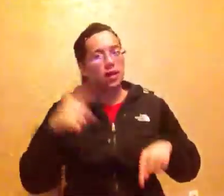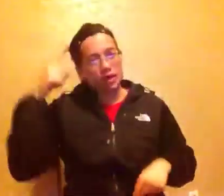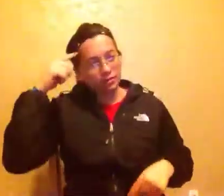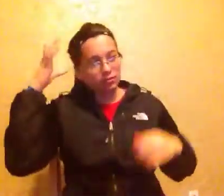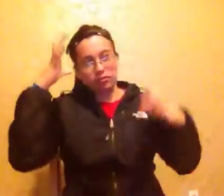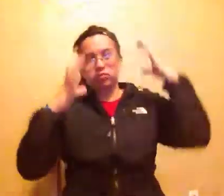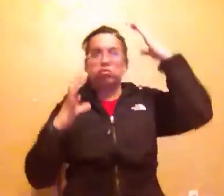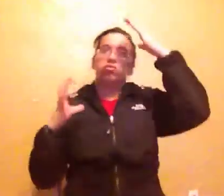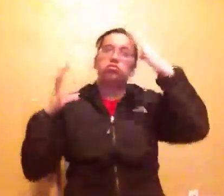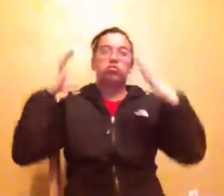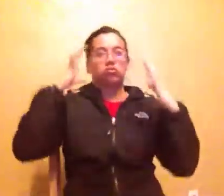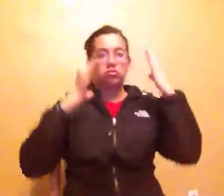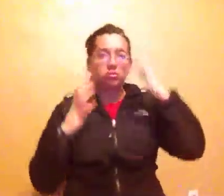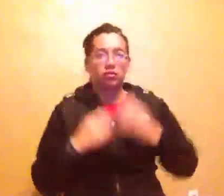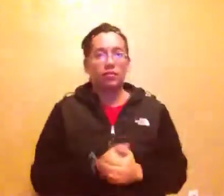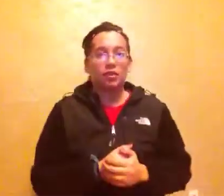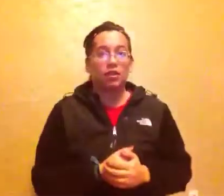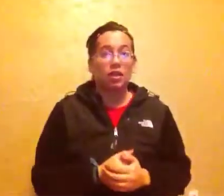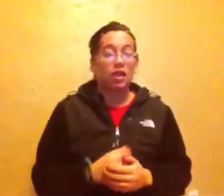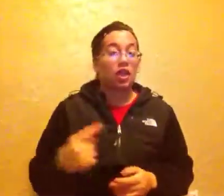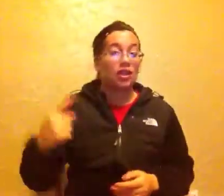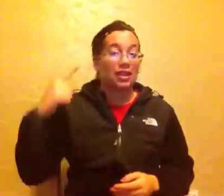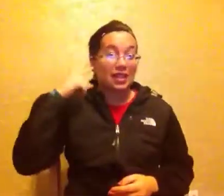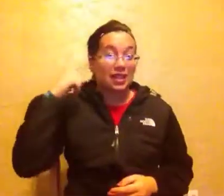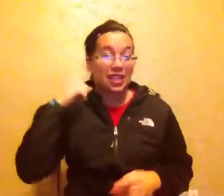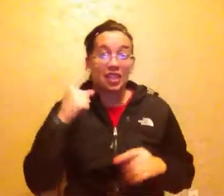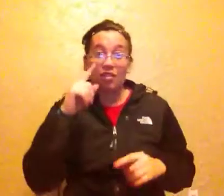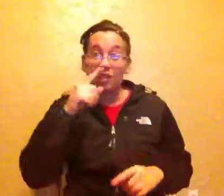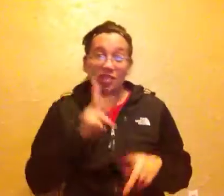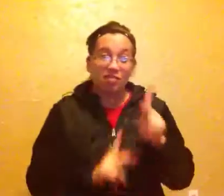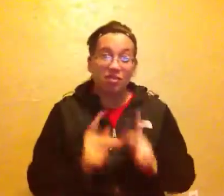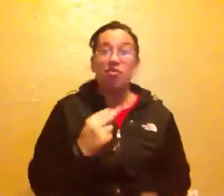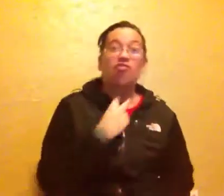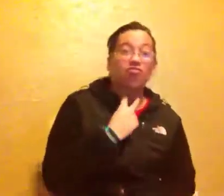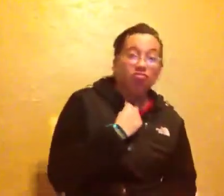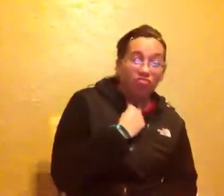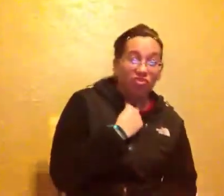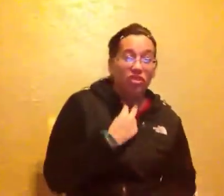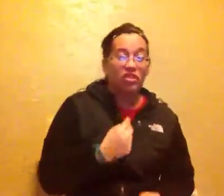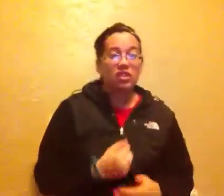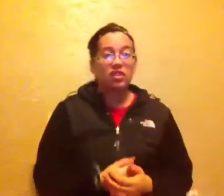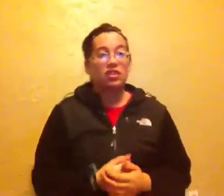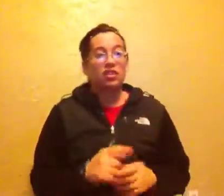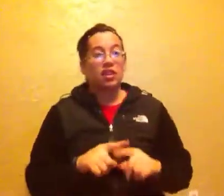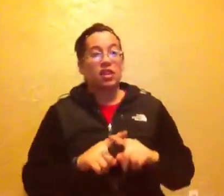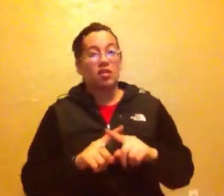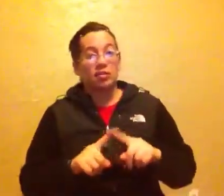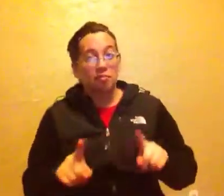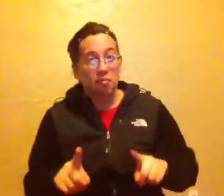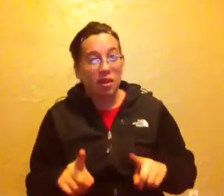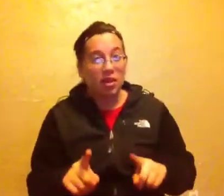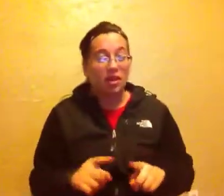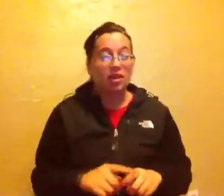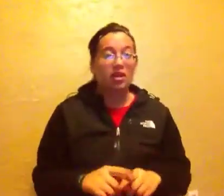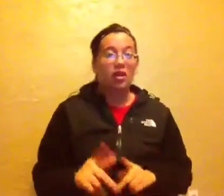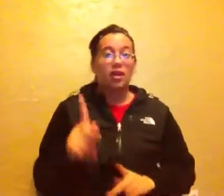hearing voices, and the delusions are often of a persecutory nature, but they're basically any beliefs that are a departure from